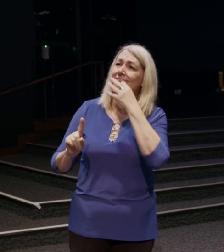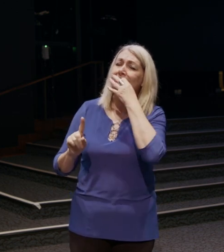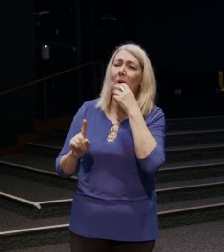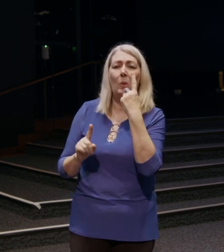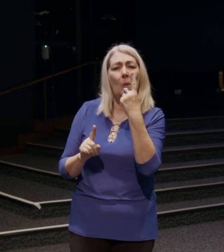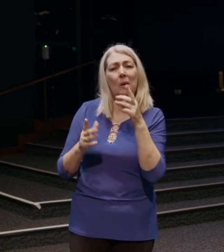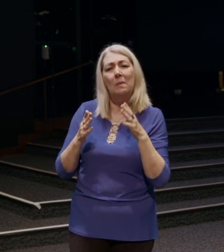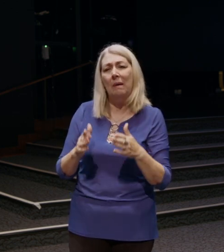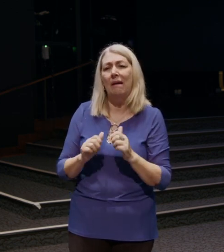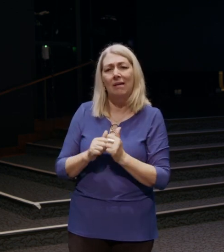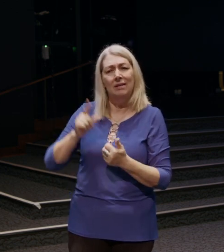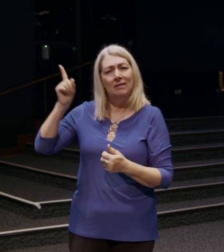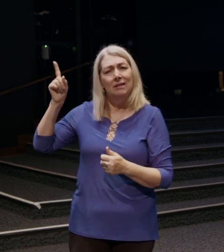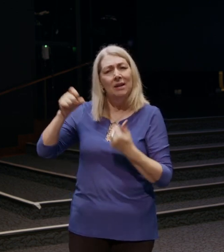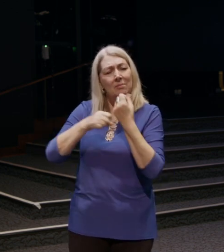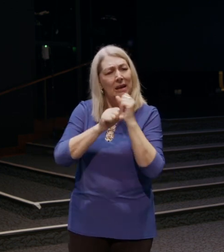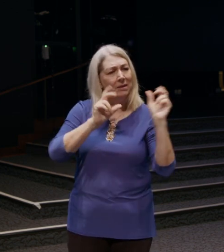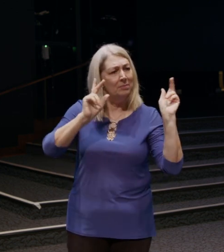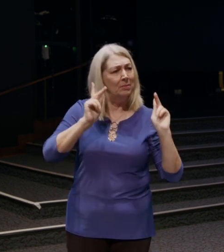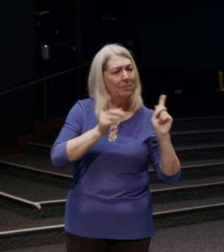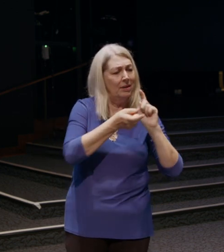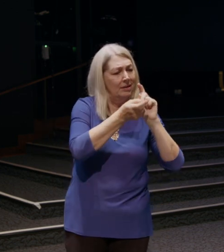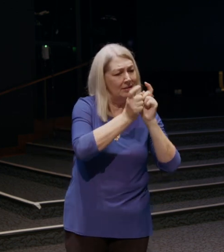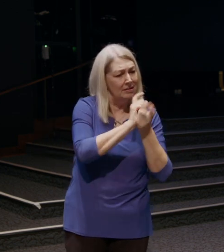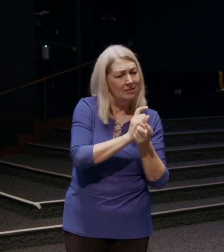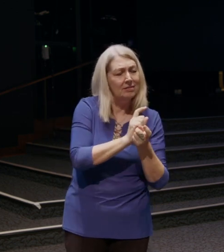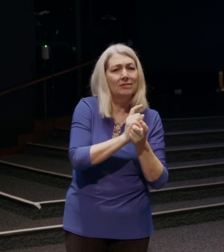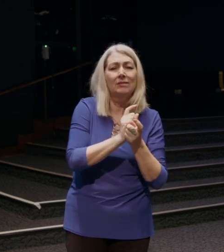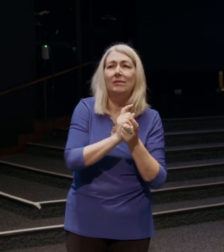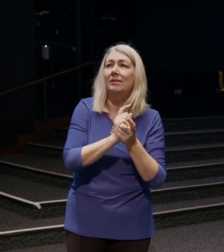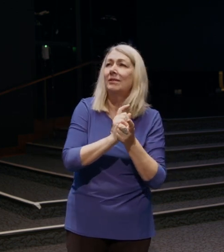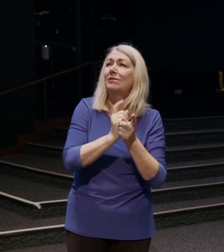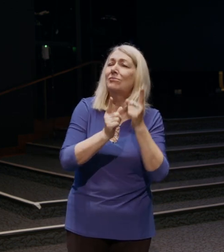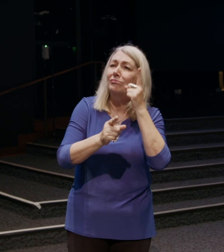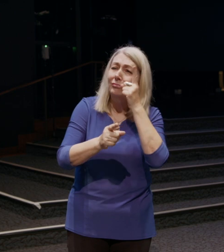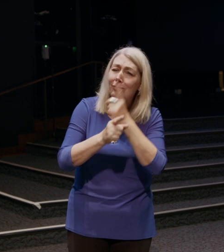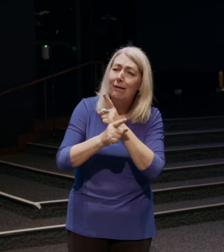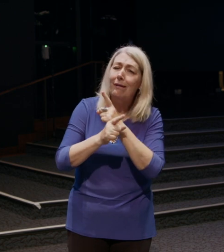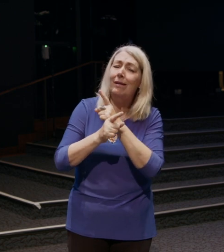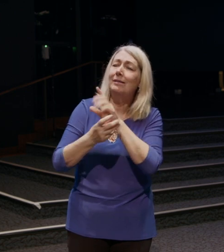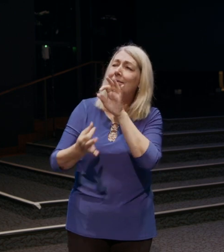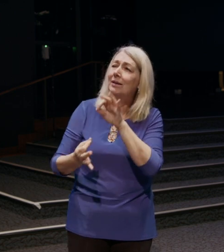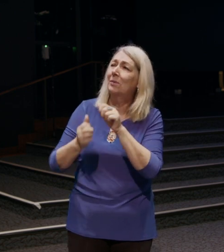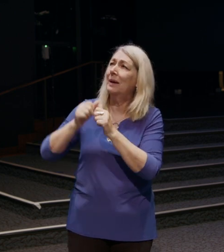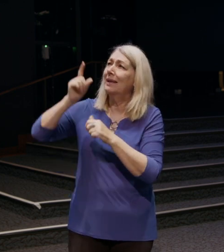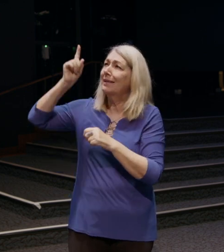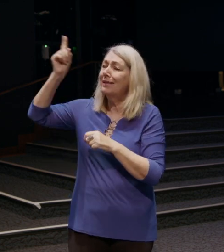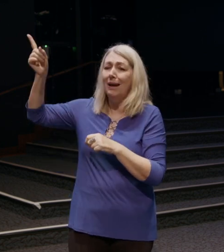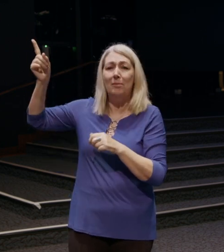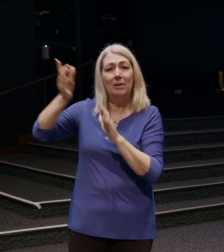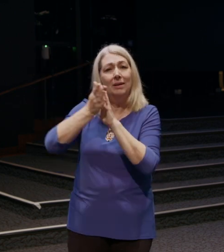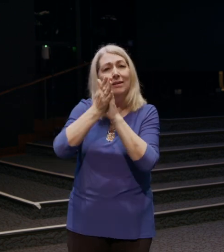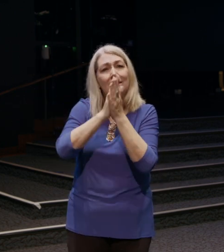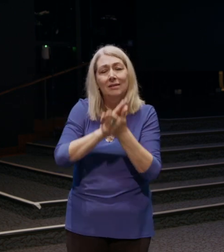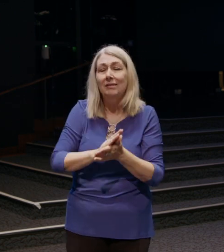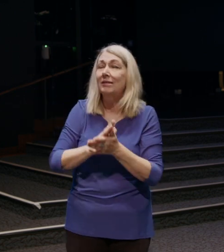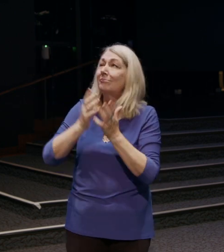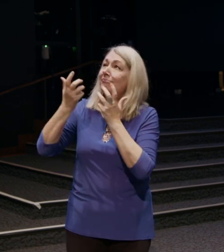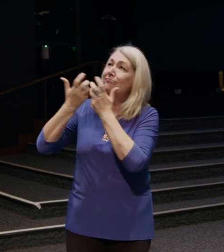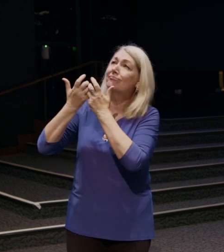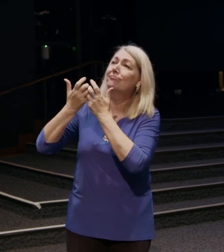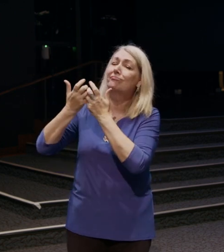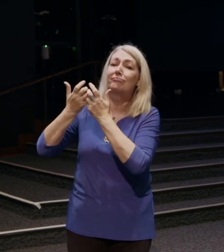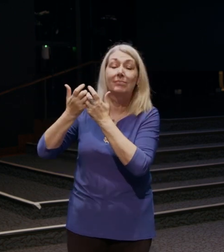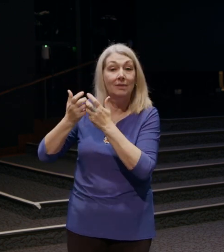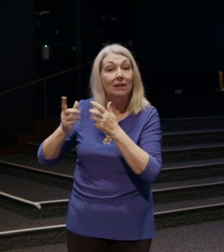people right with him, to make people right with him without law or without a law or the law, and he has now